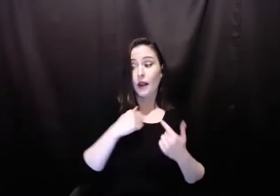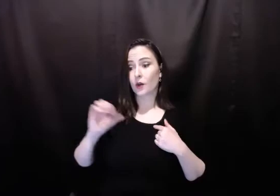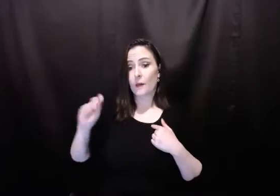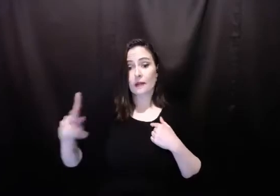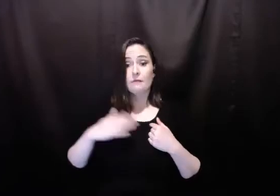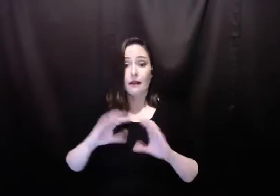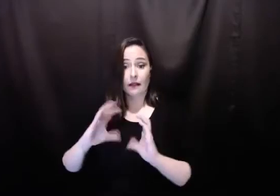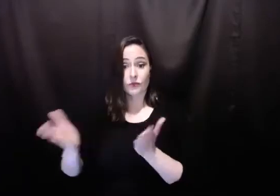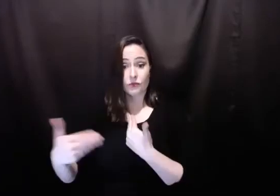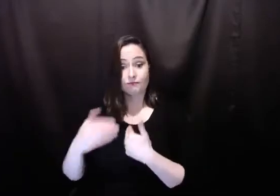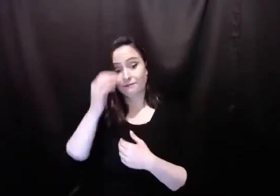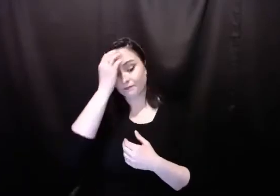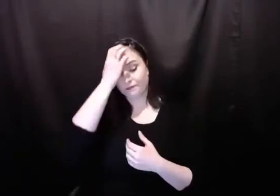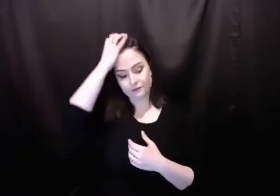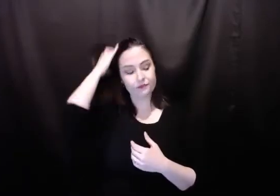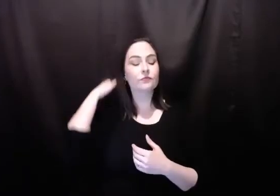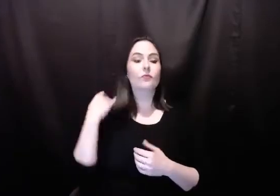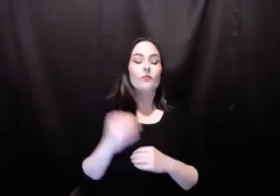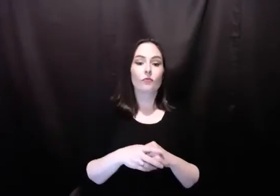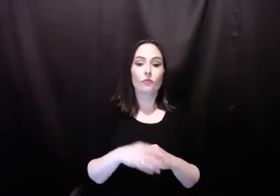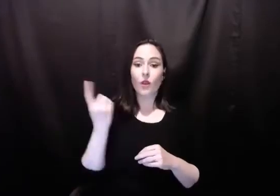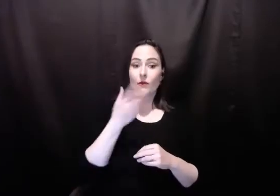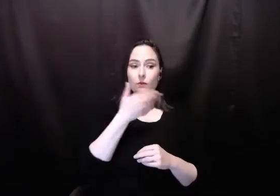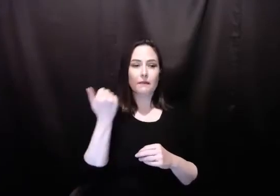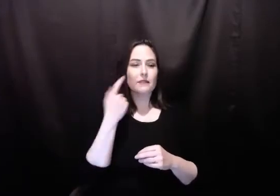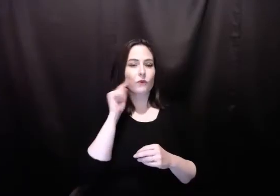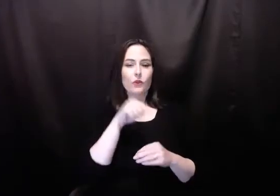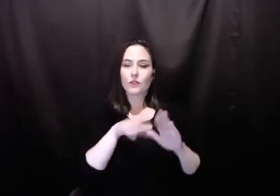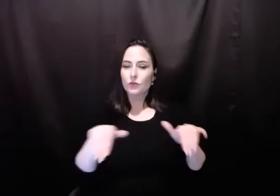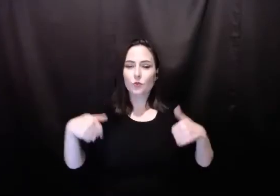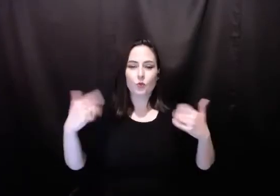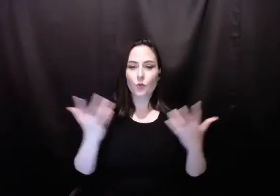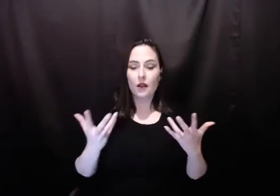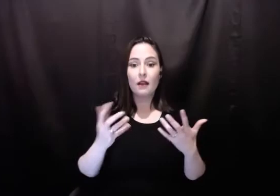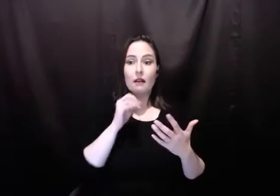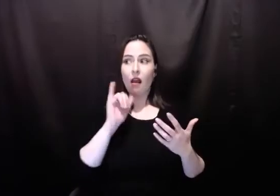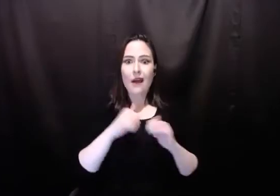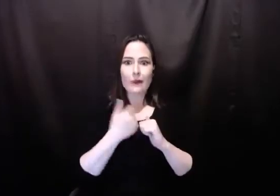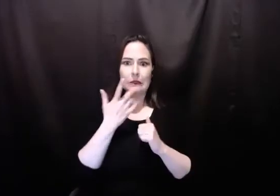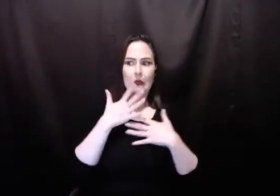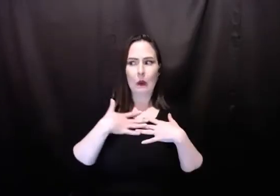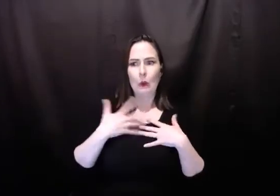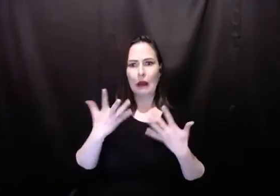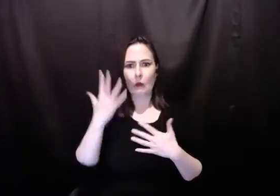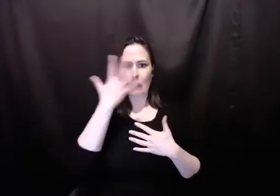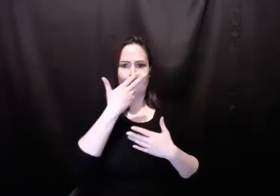God, how's this going to look? And I had a lot of pushback from well-meaning friends that criticized me for not getting a lawyer.